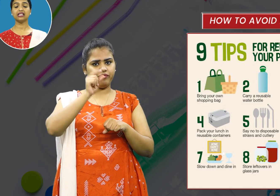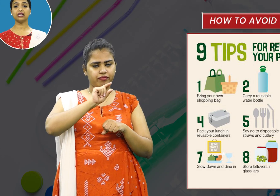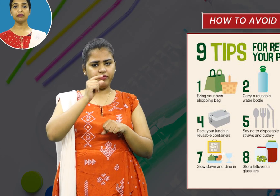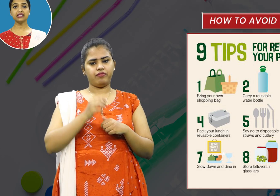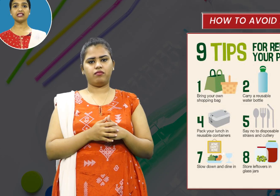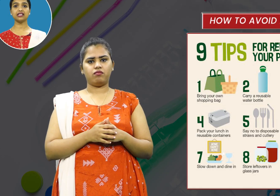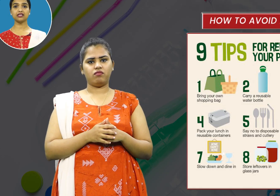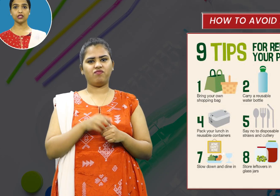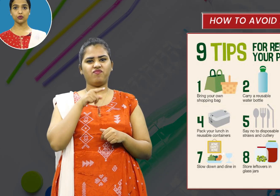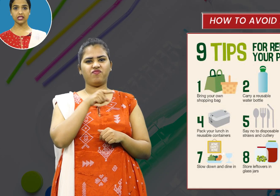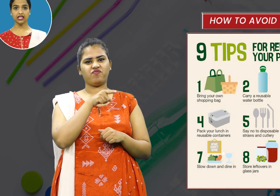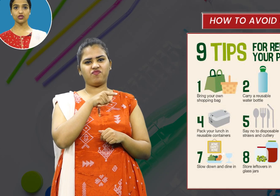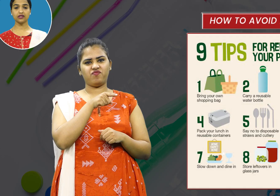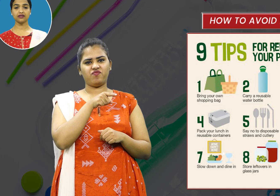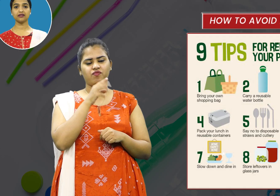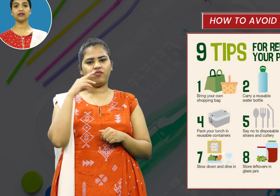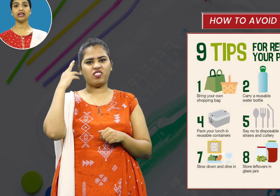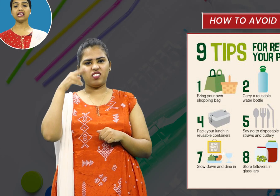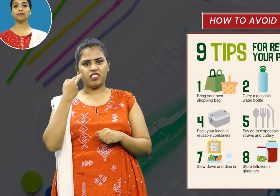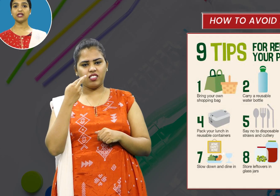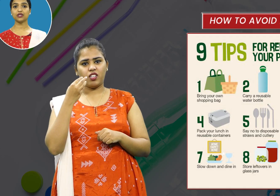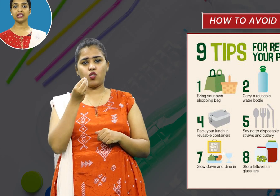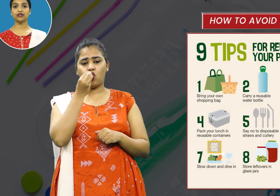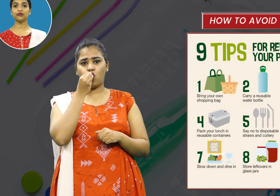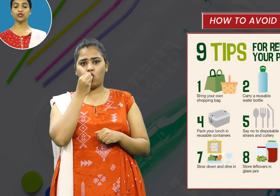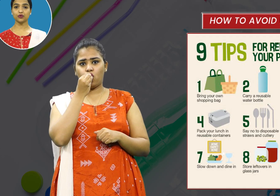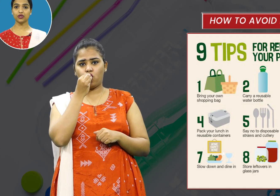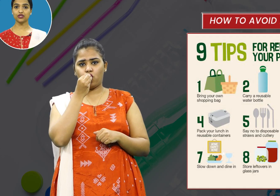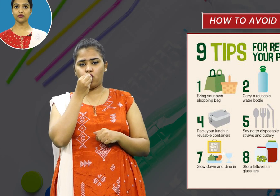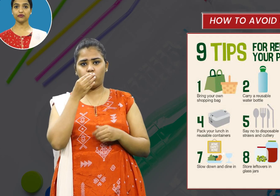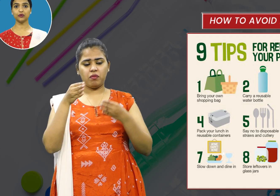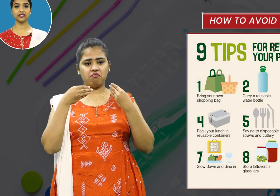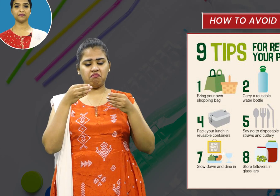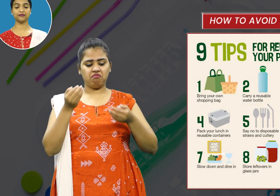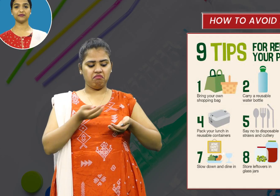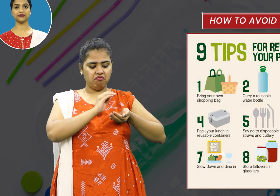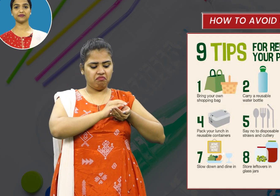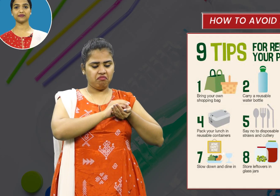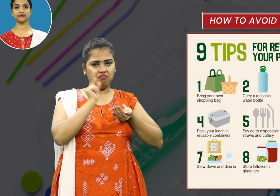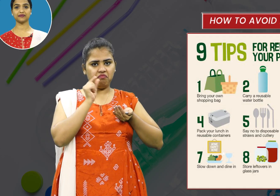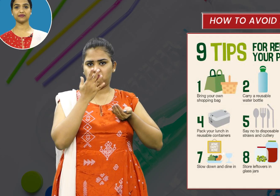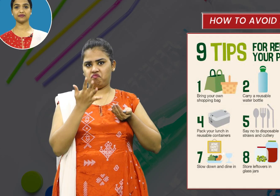This limits its usage, especially for storage of food.